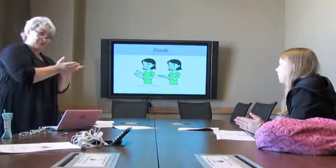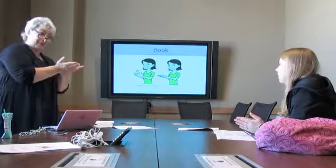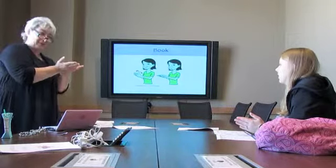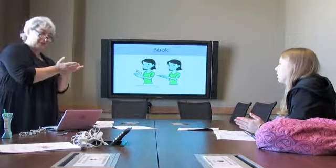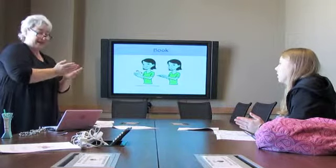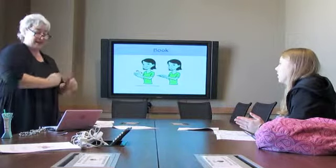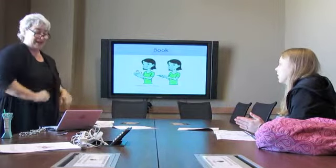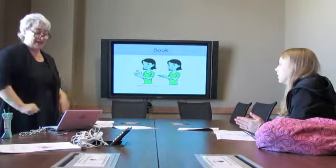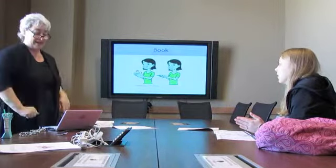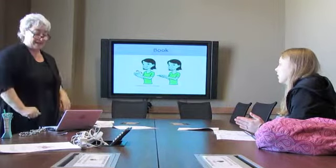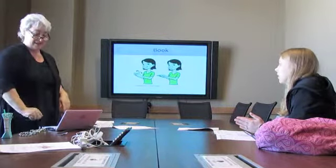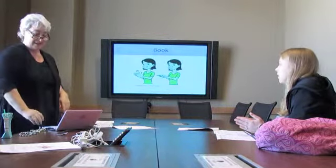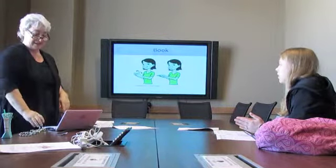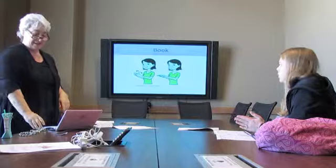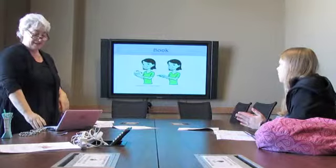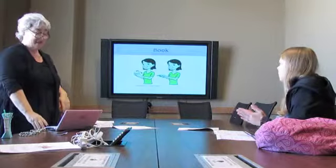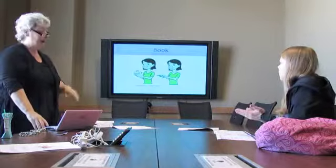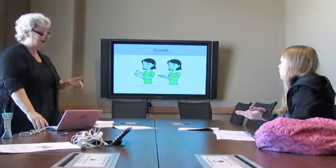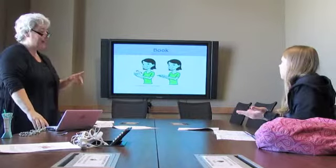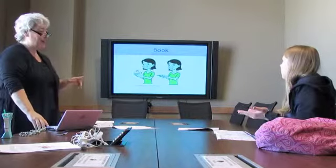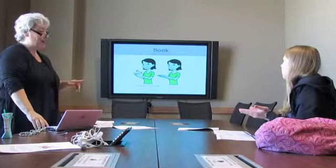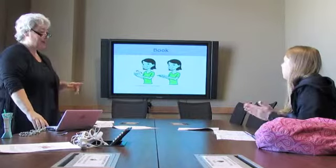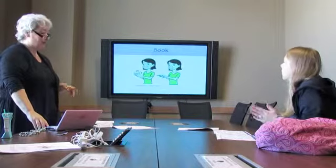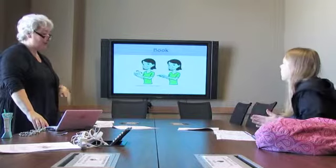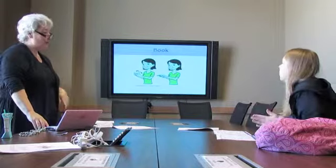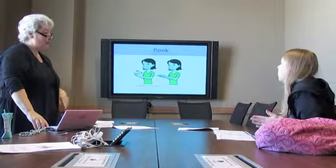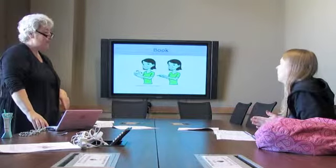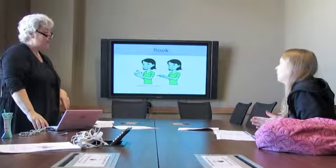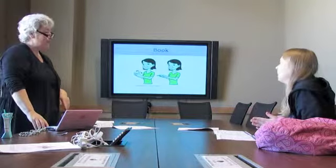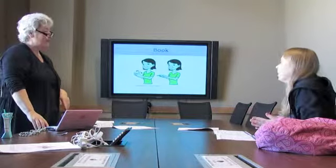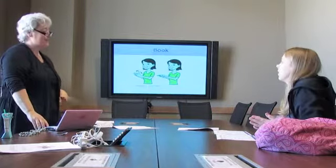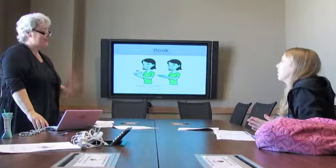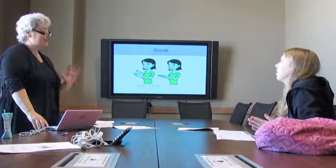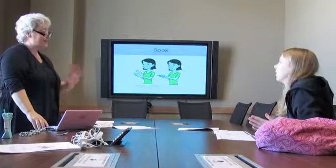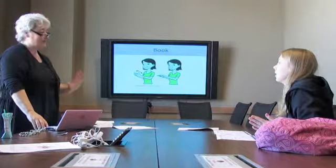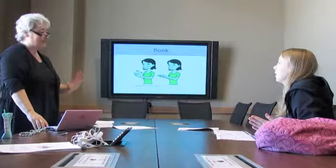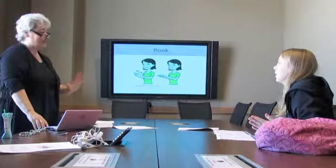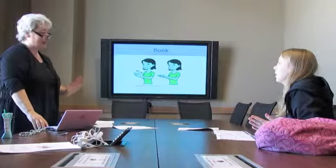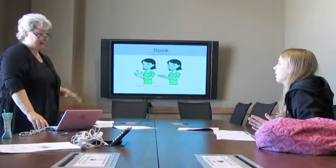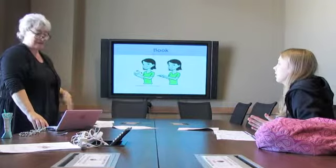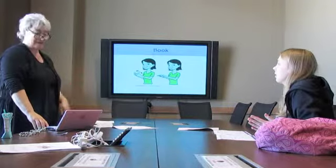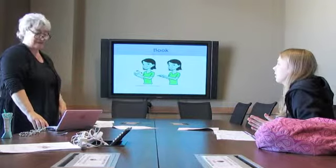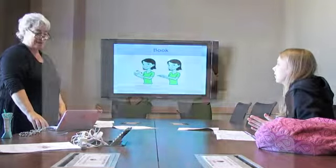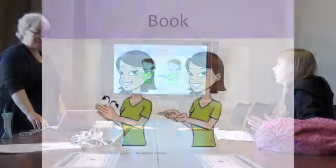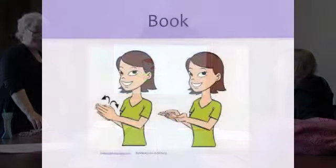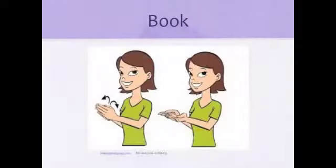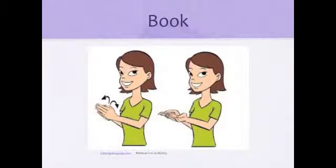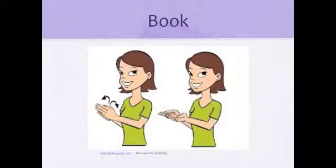children, and signing what you know is such a good way to teach them.